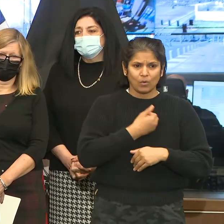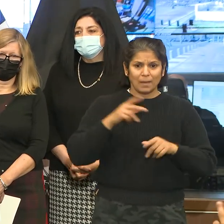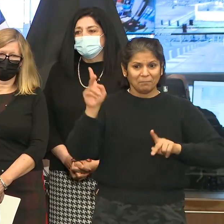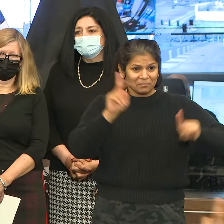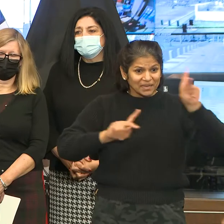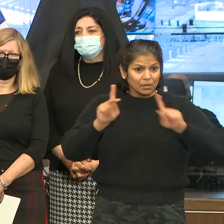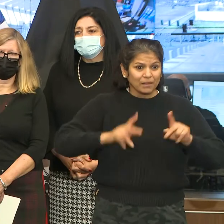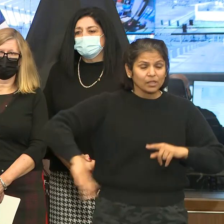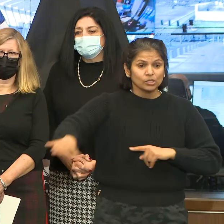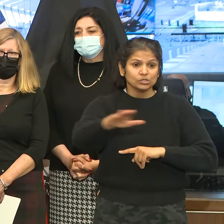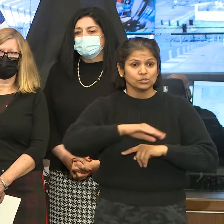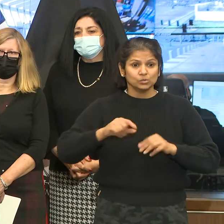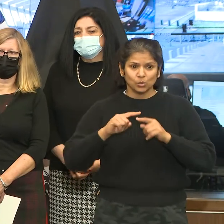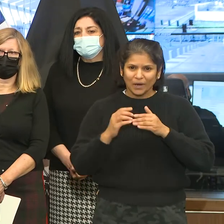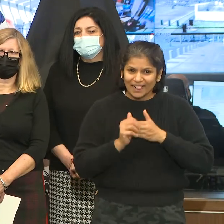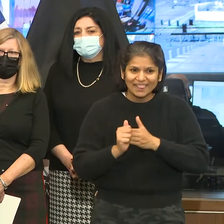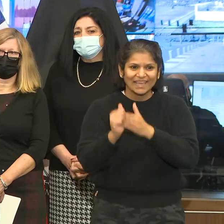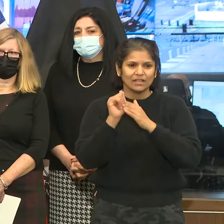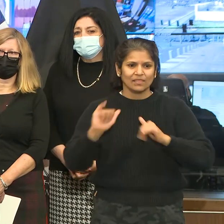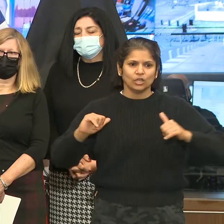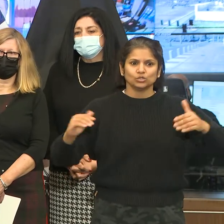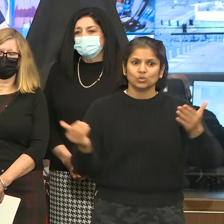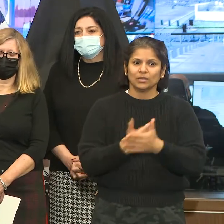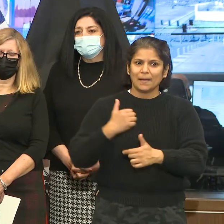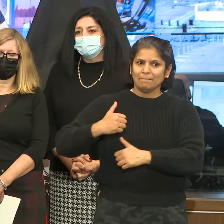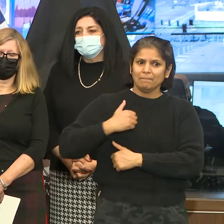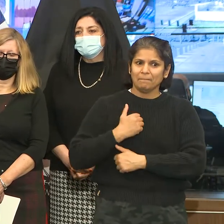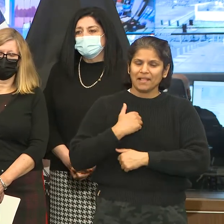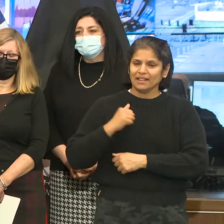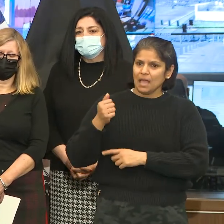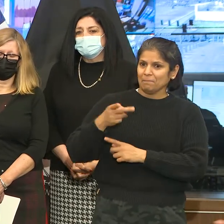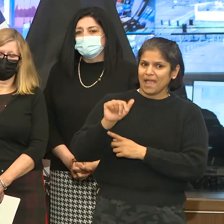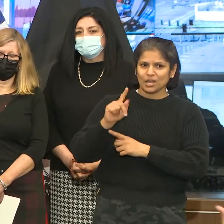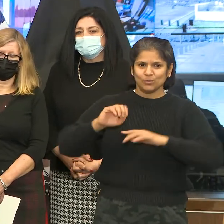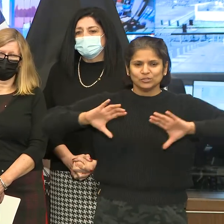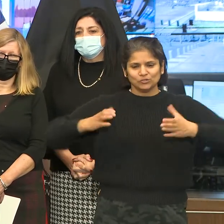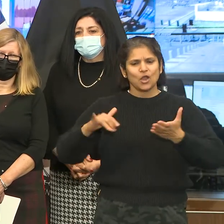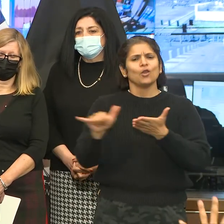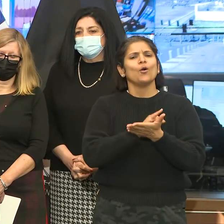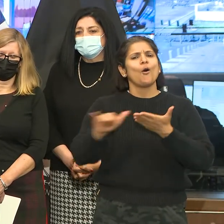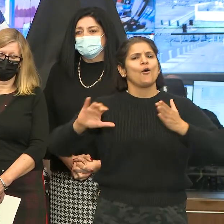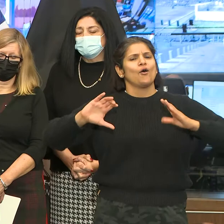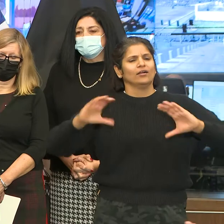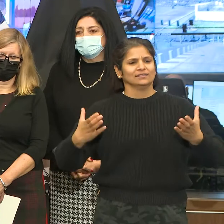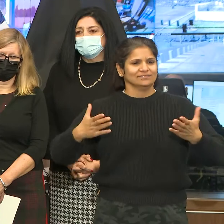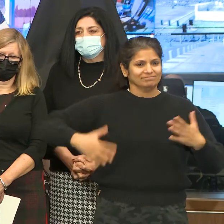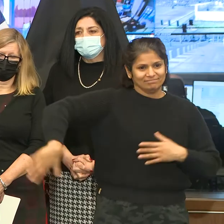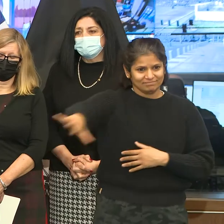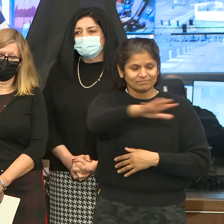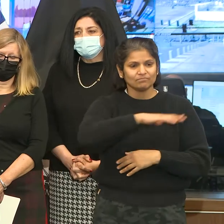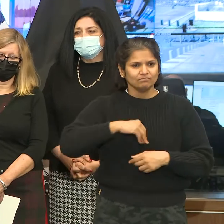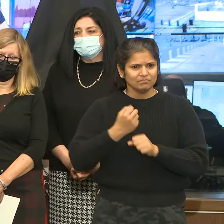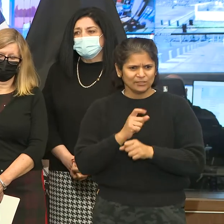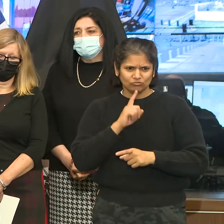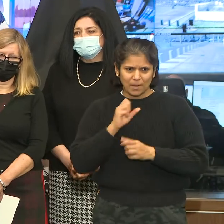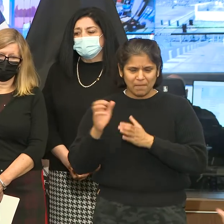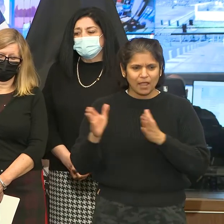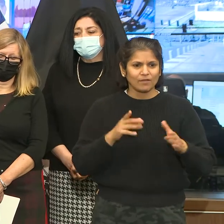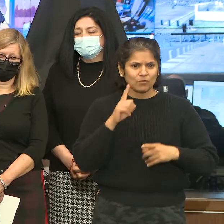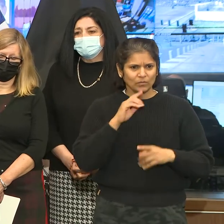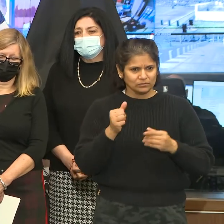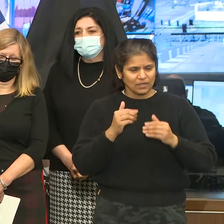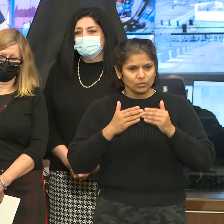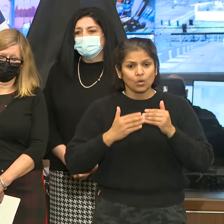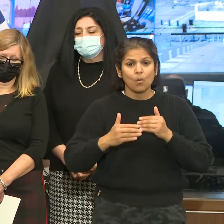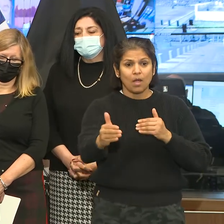a platoon of New Yorkers, to ensure that we are prepared in the days to come. And so now I want to bring